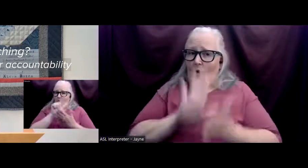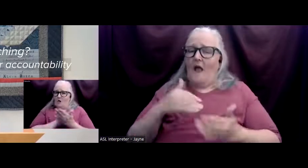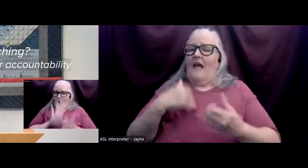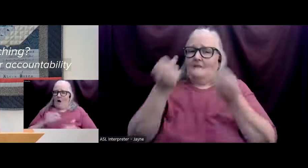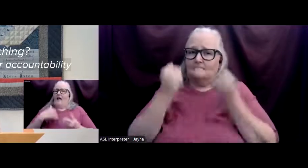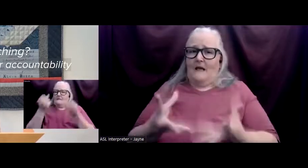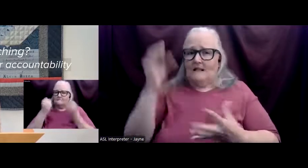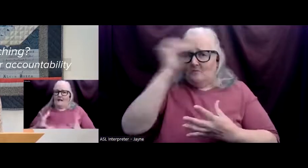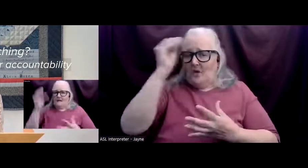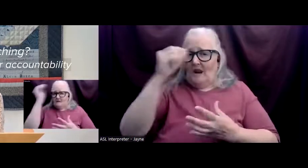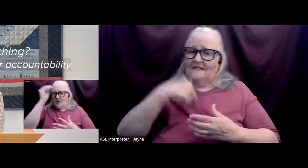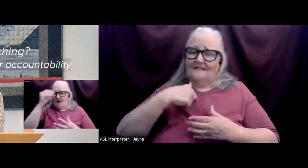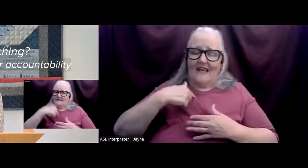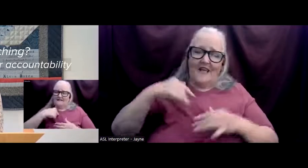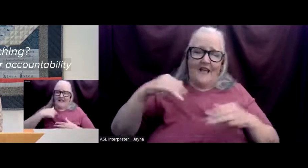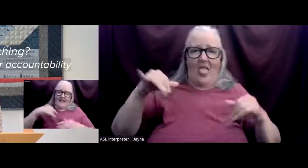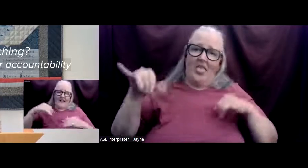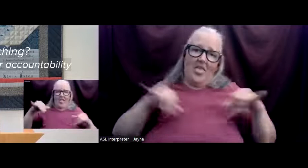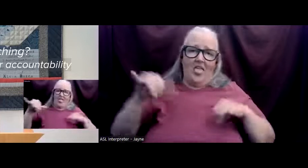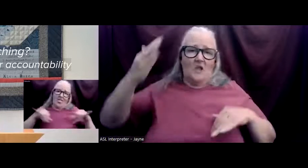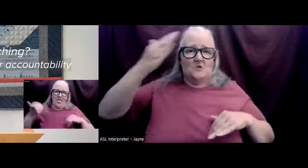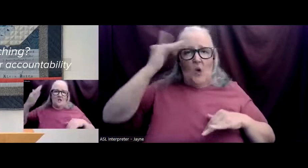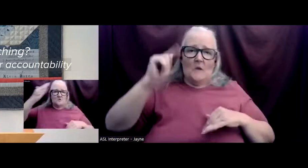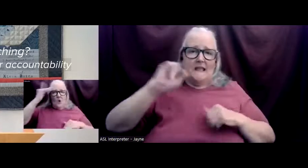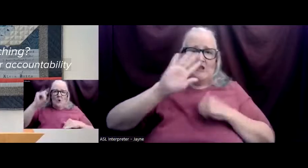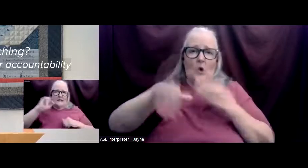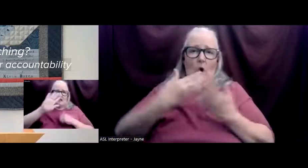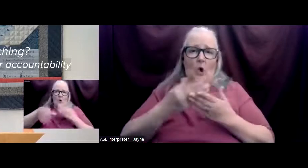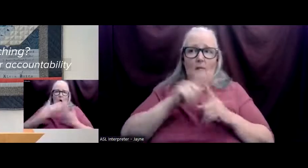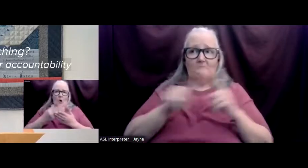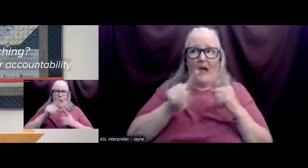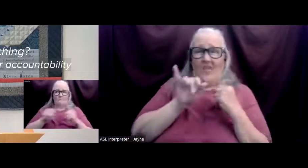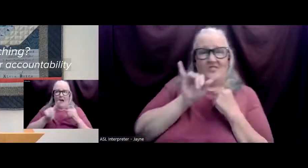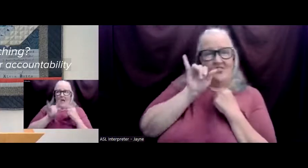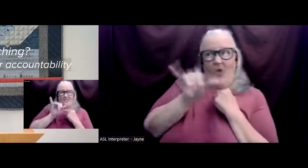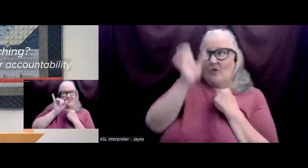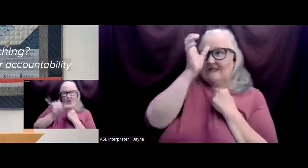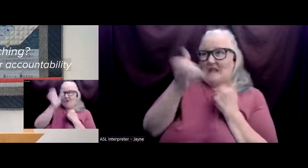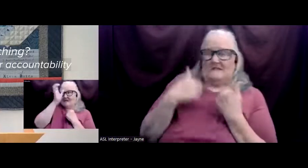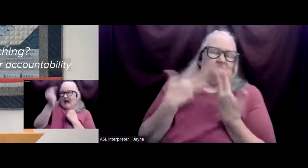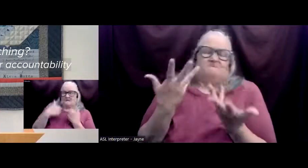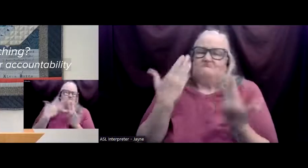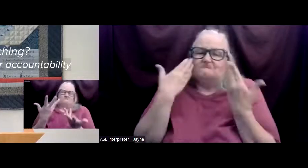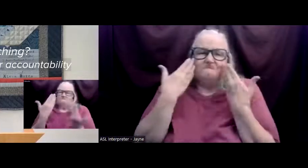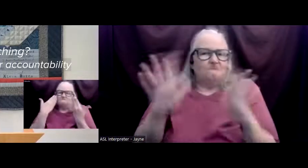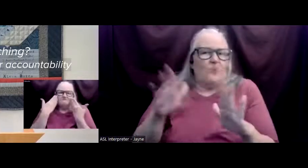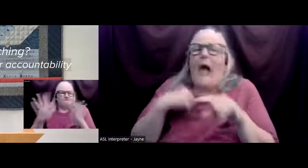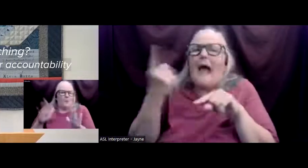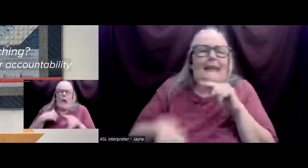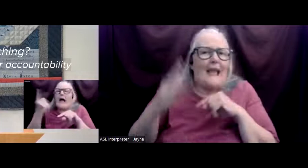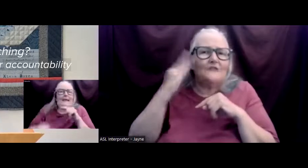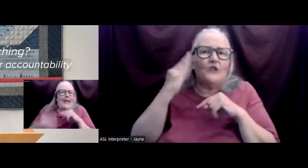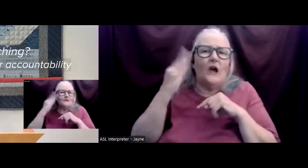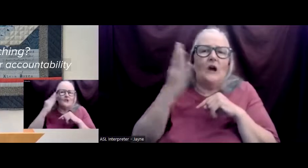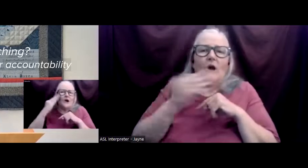a know-it-all. But these are things I don't know, I can't know. And the uncertainty is not